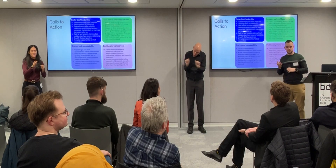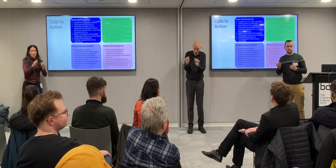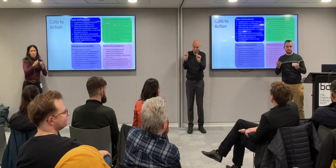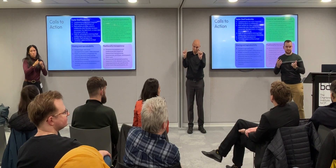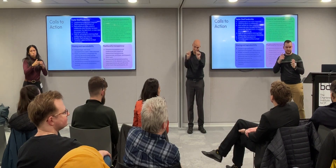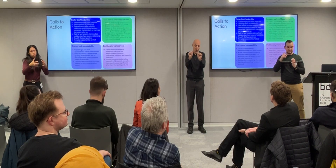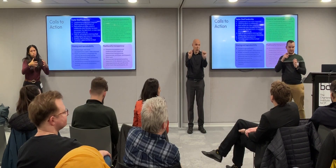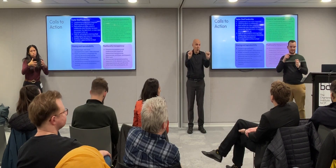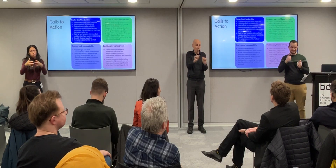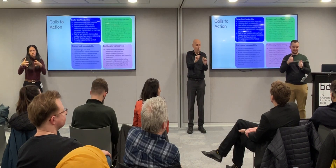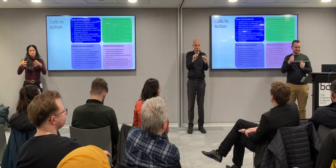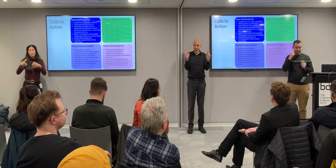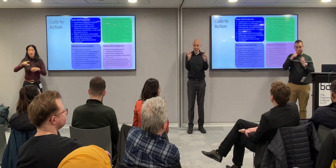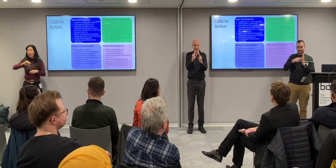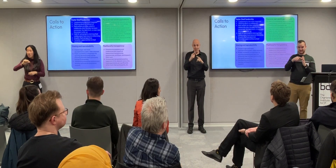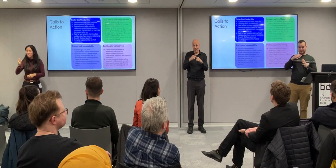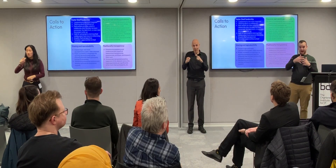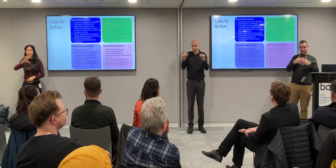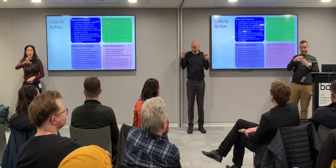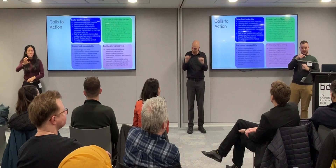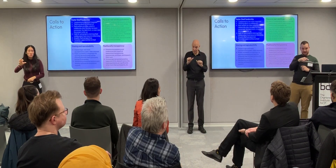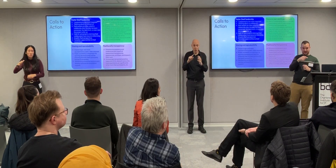that you are working with.